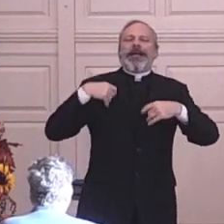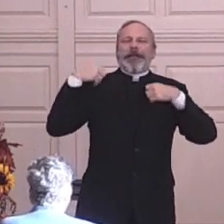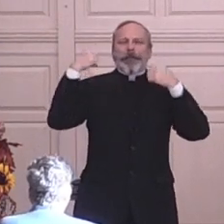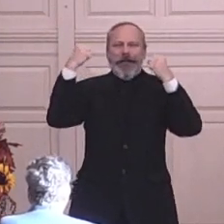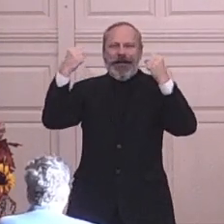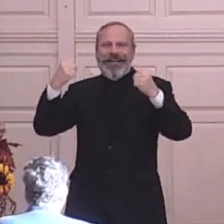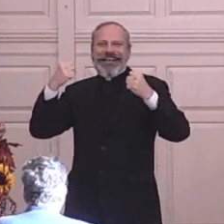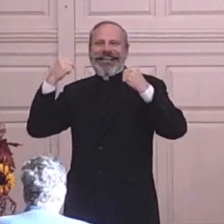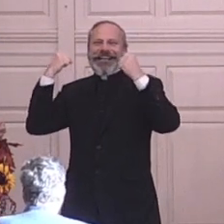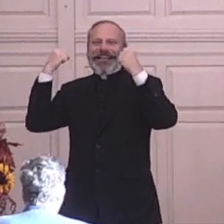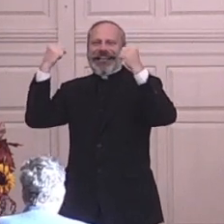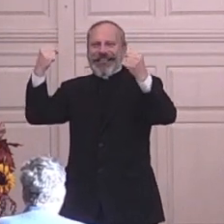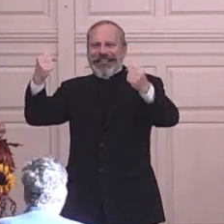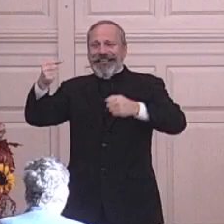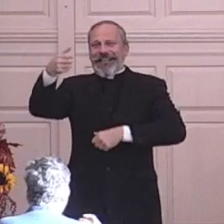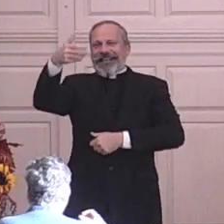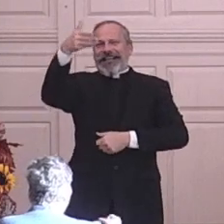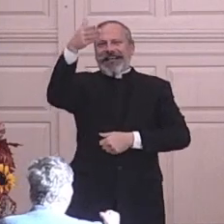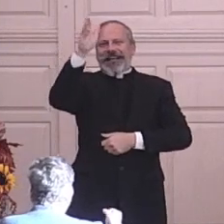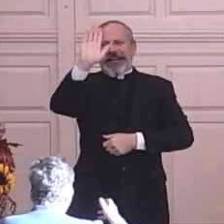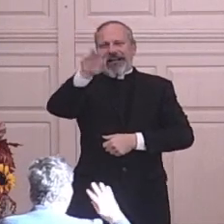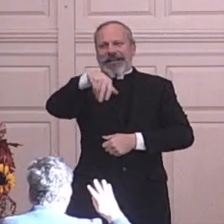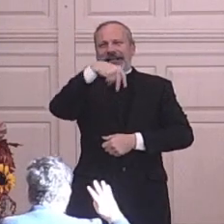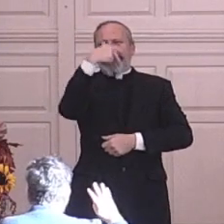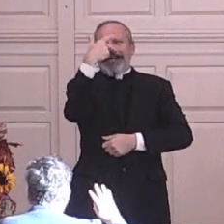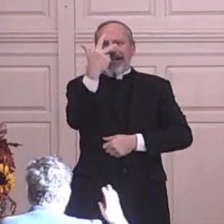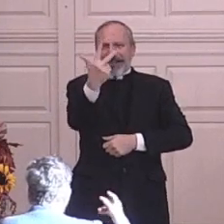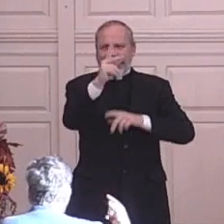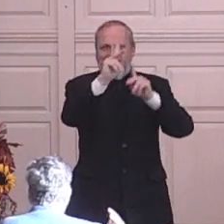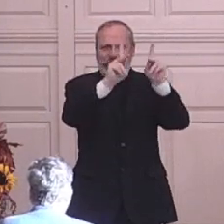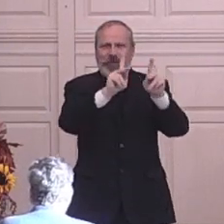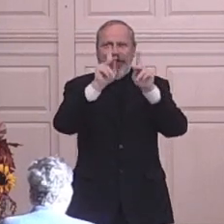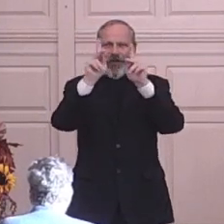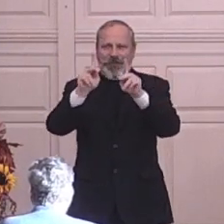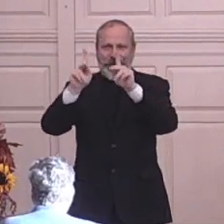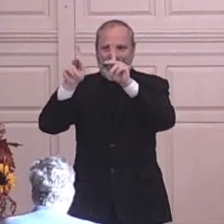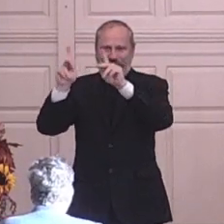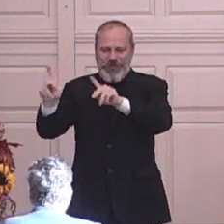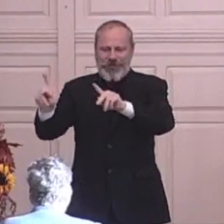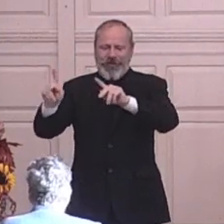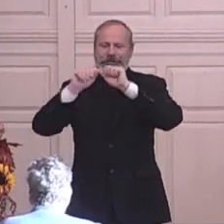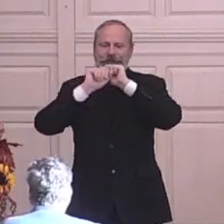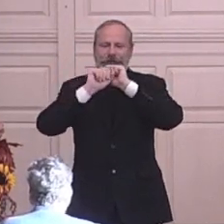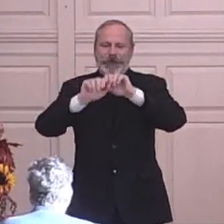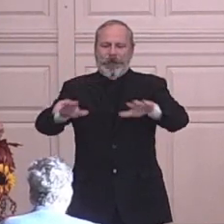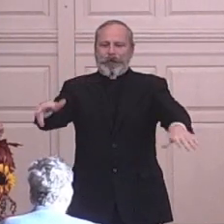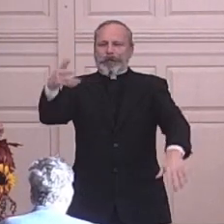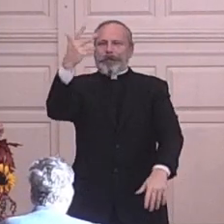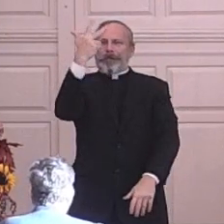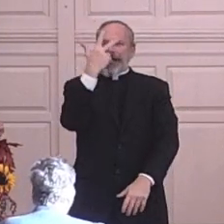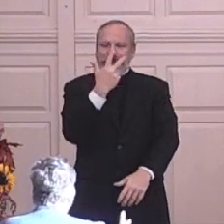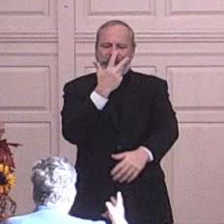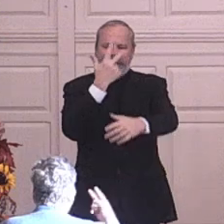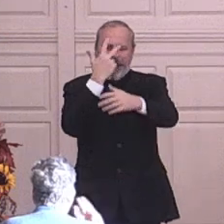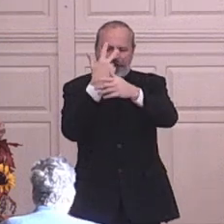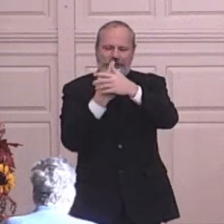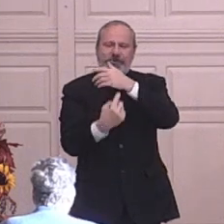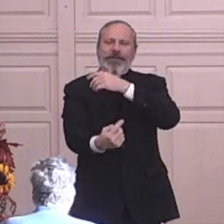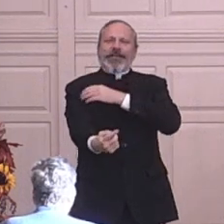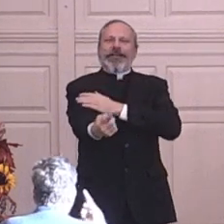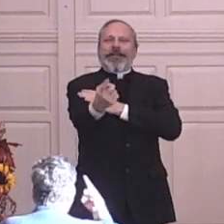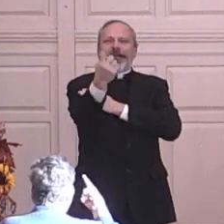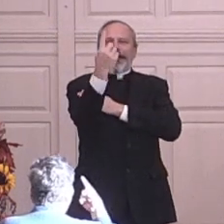merciful and mighty, God in three persons,